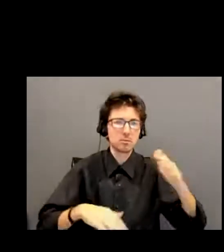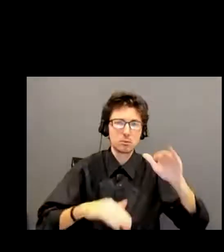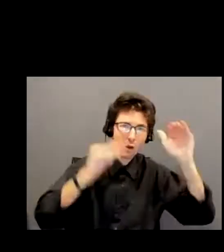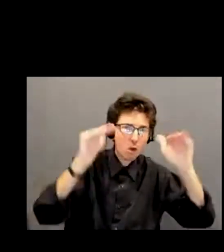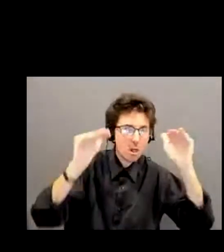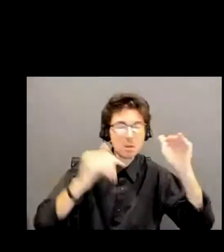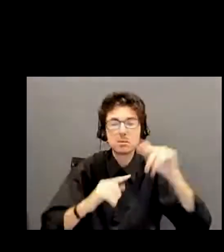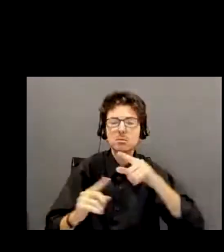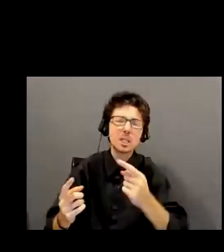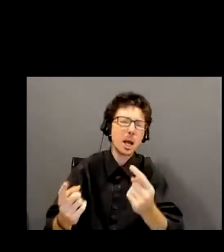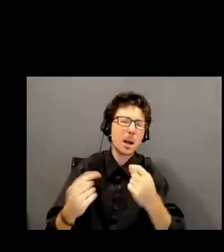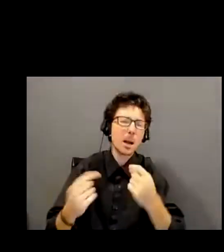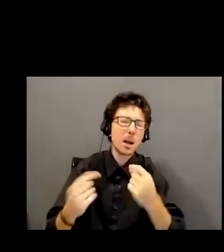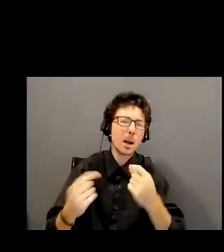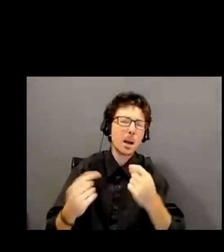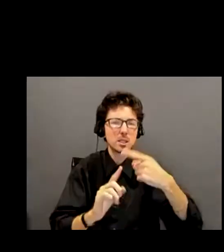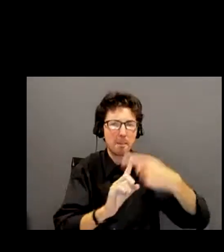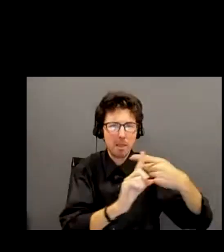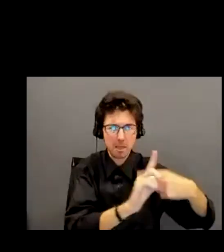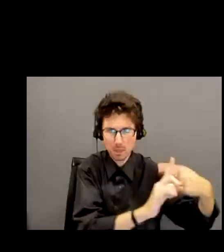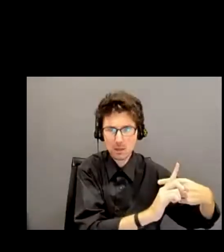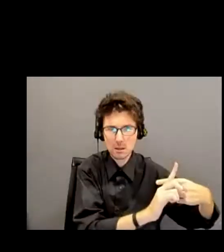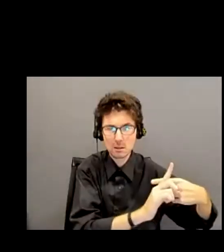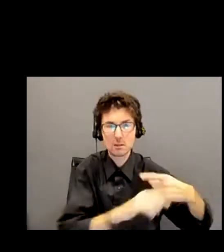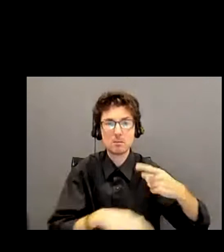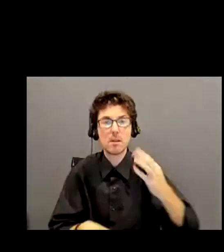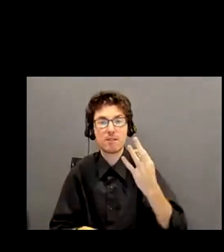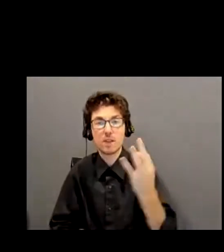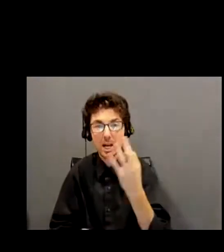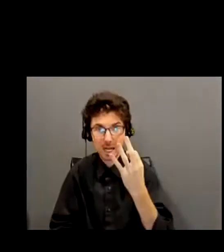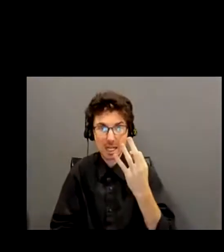a weekend from Friday till Saturday evening.